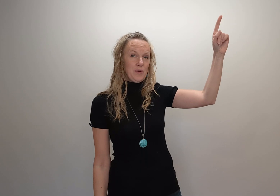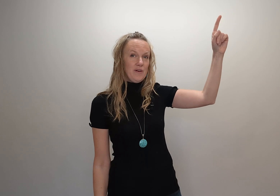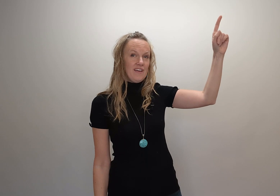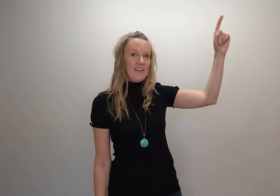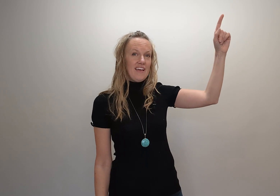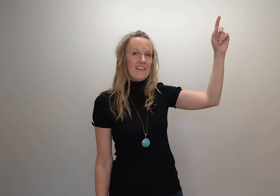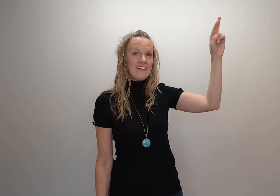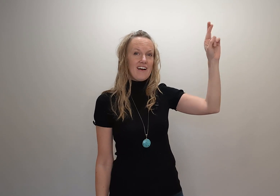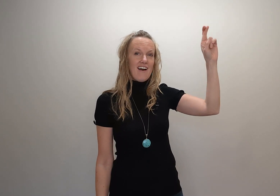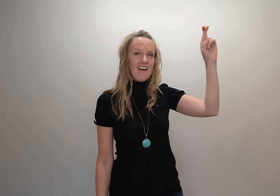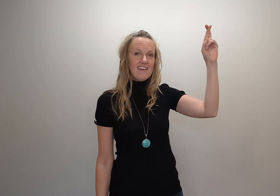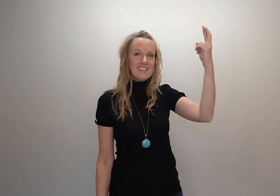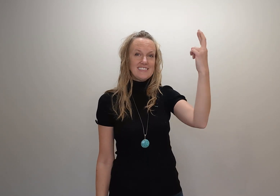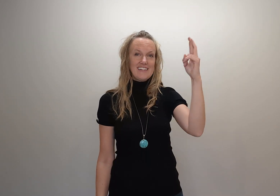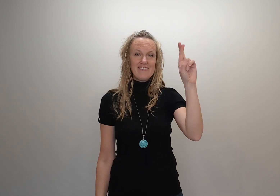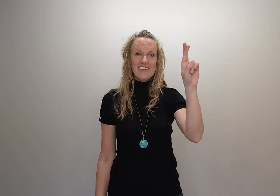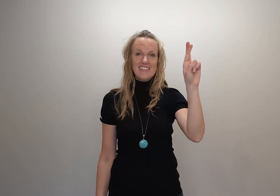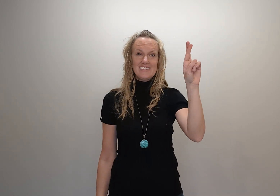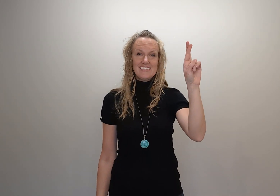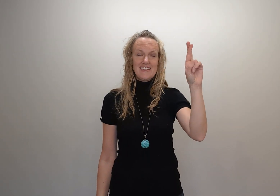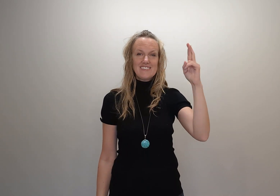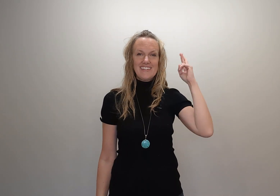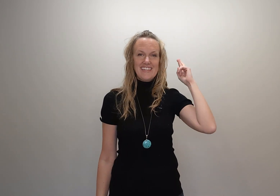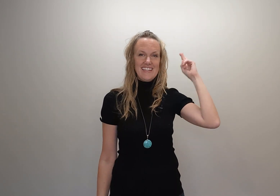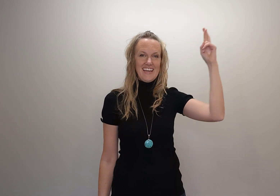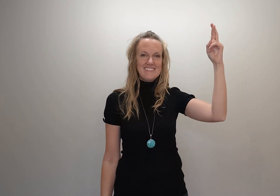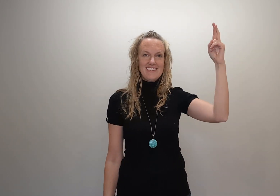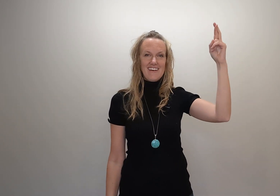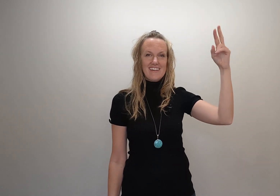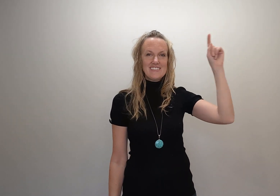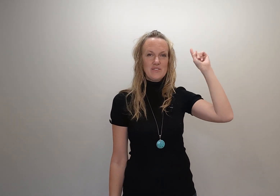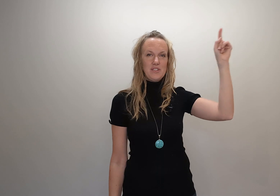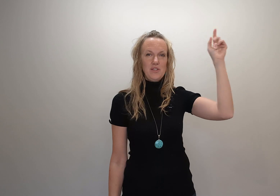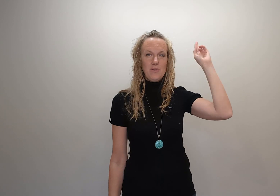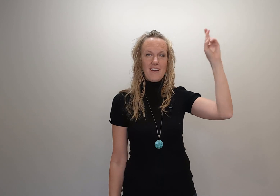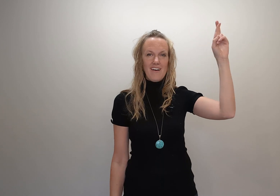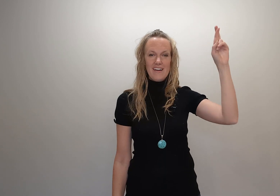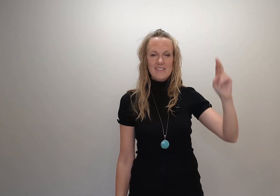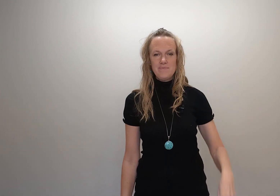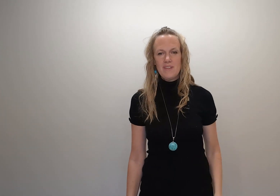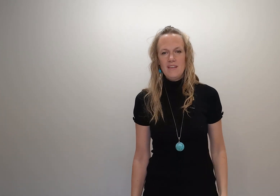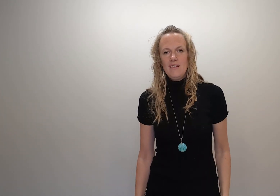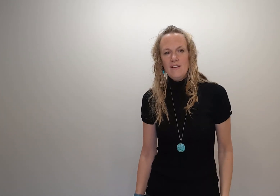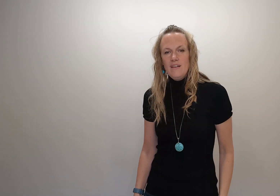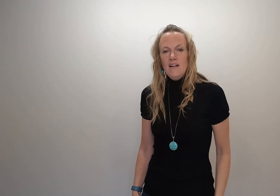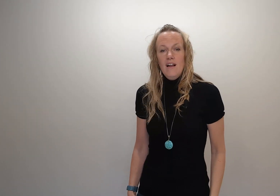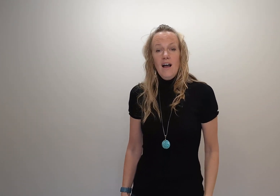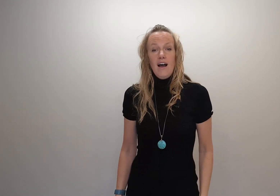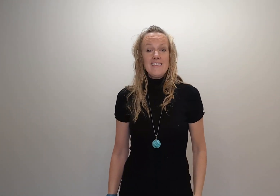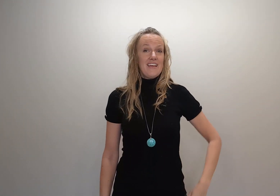you, and then R is your fingers intertwined like that, R. So you are. And